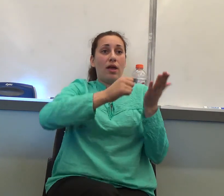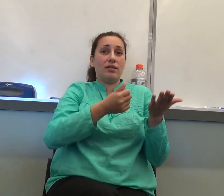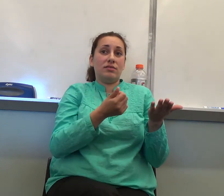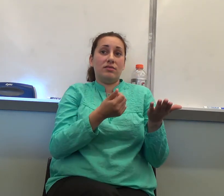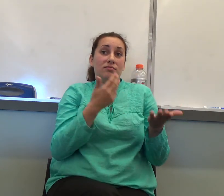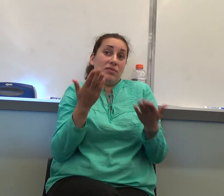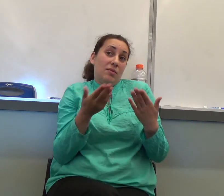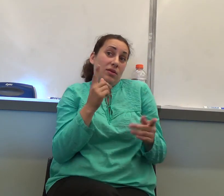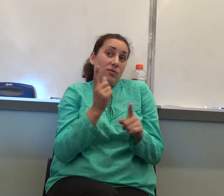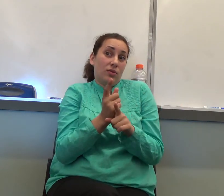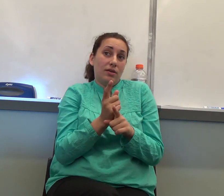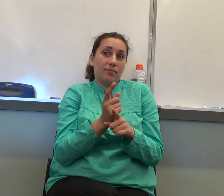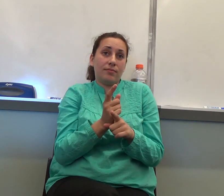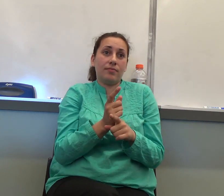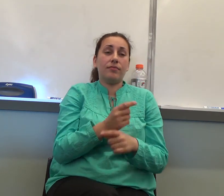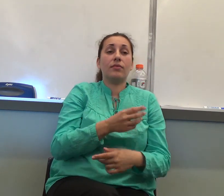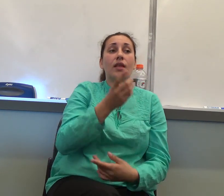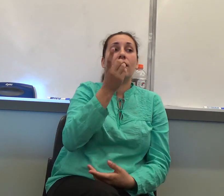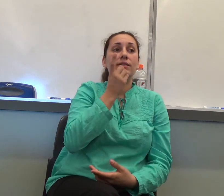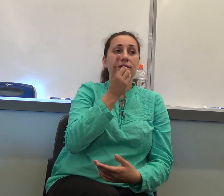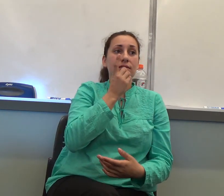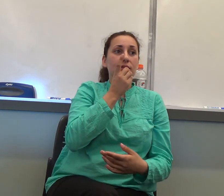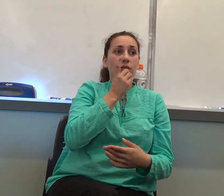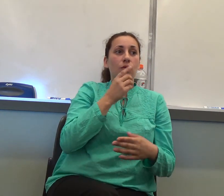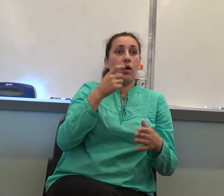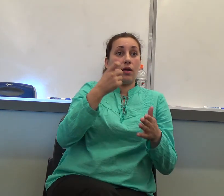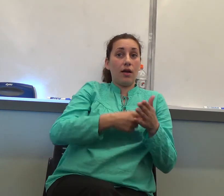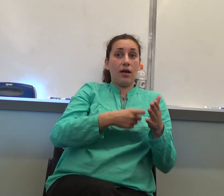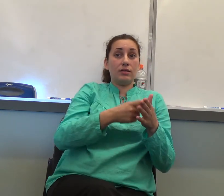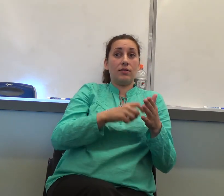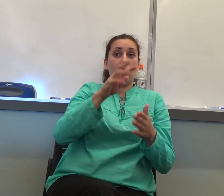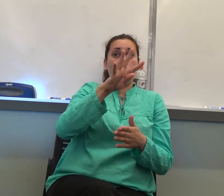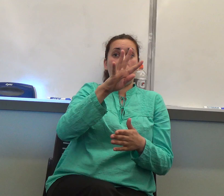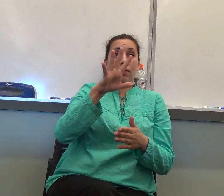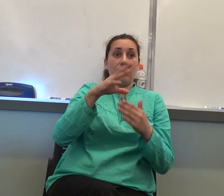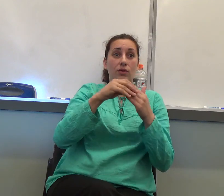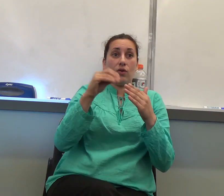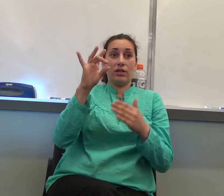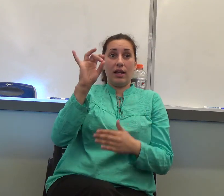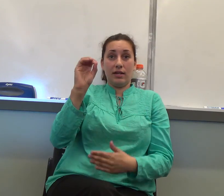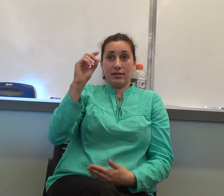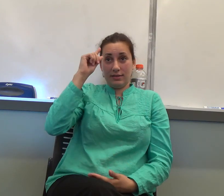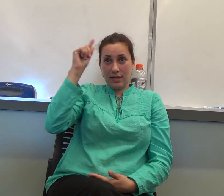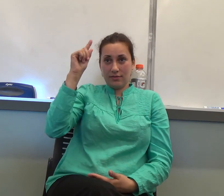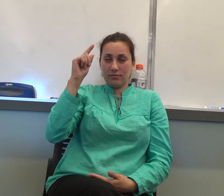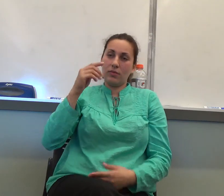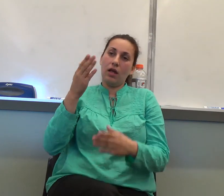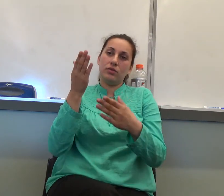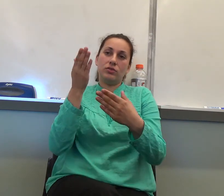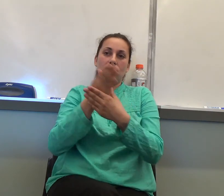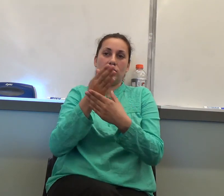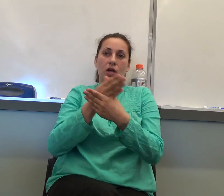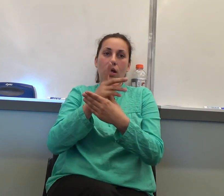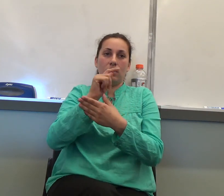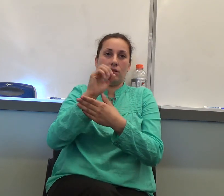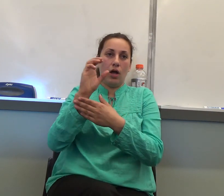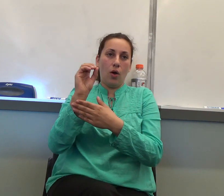A dinner costs $45.80 and the bill is to be split equally among 5 people. It's Taco Bell. How much must